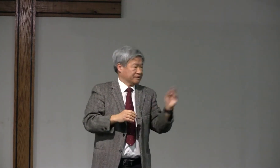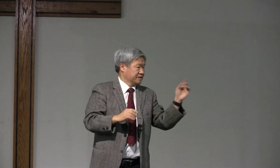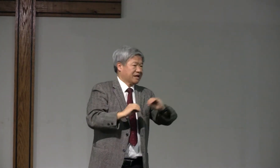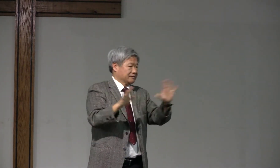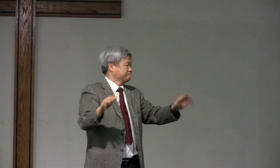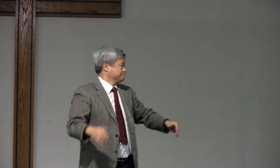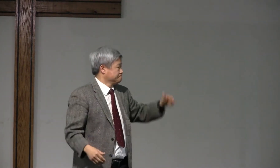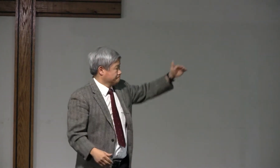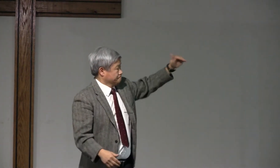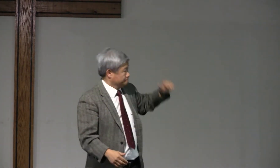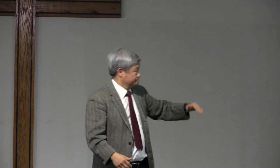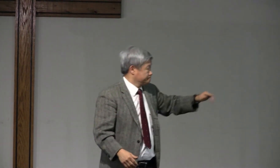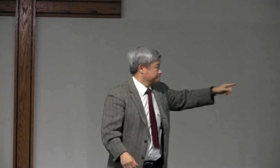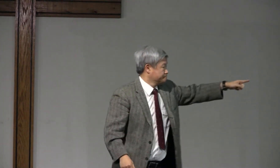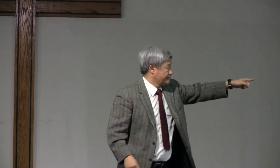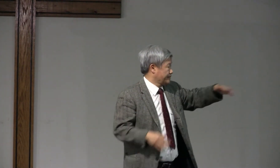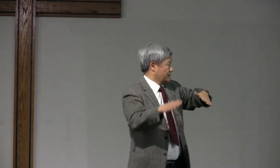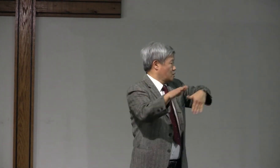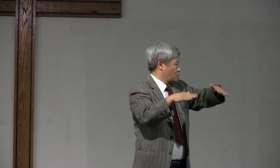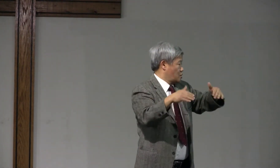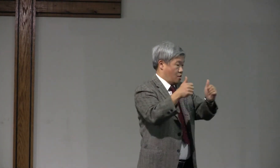I'm the overseer.